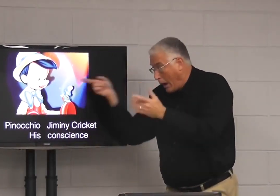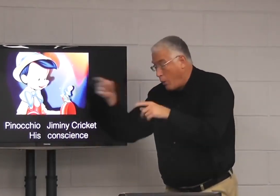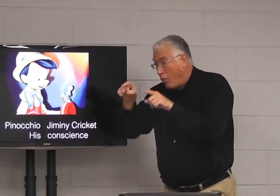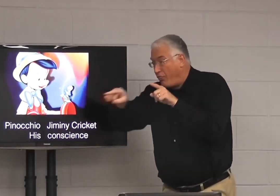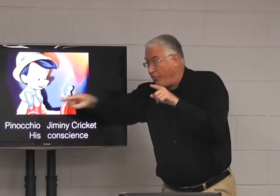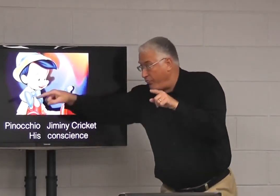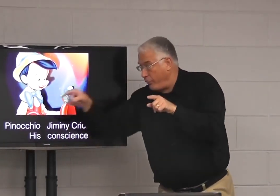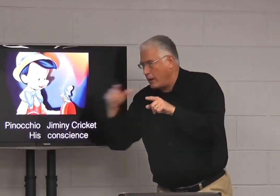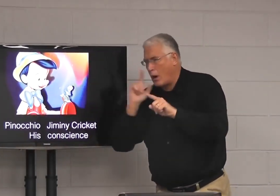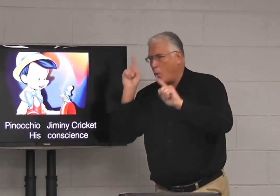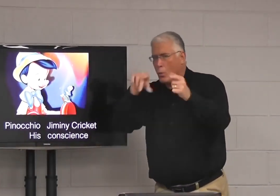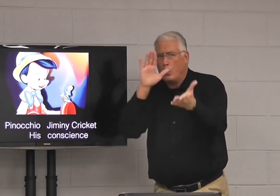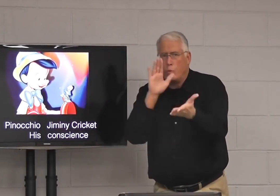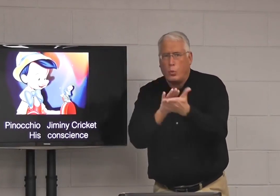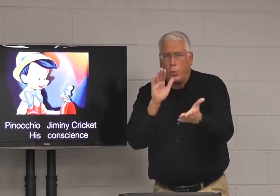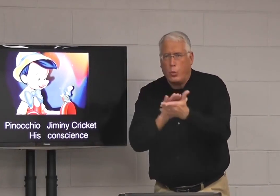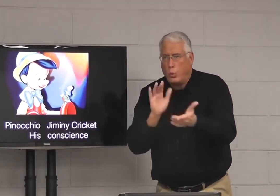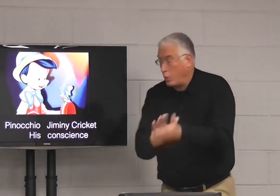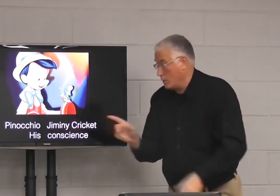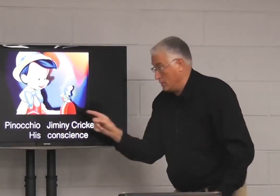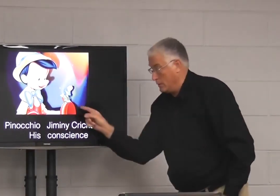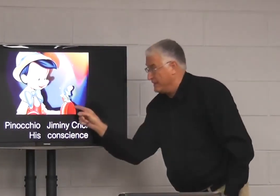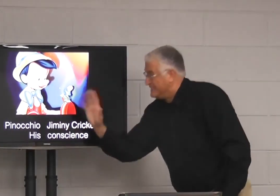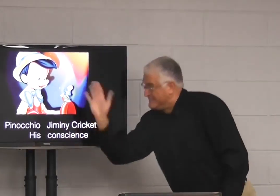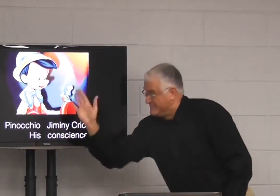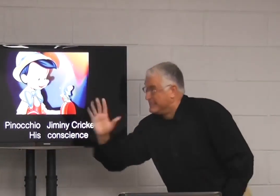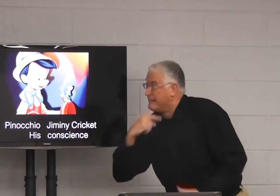him, why did you stray? Why did you not go to school?